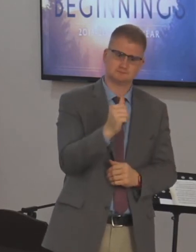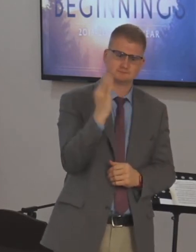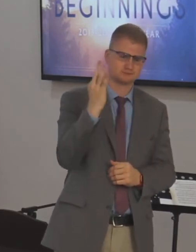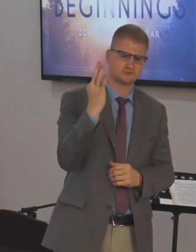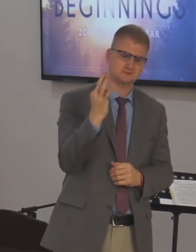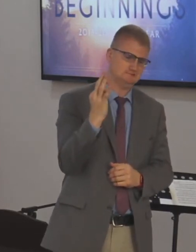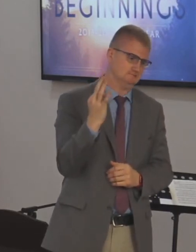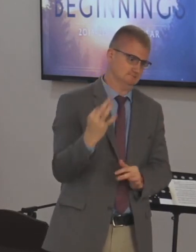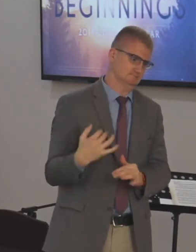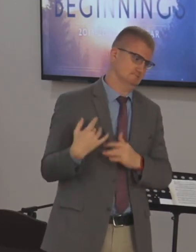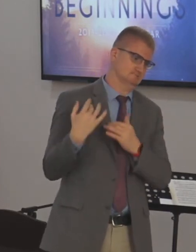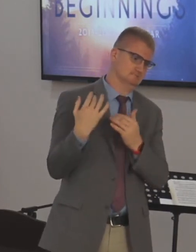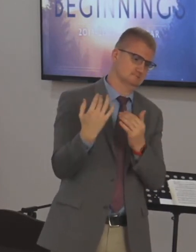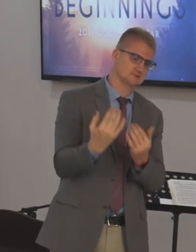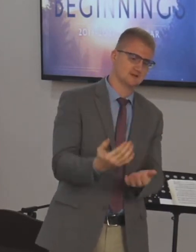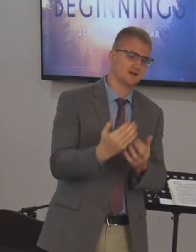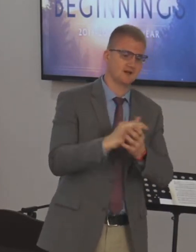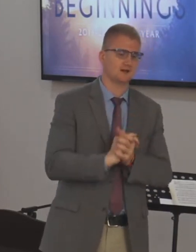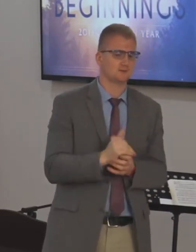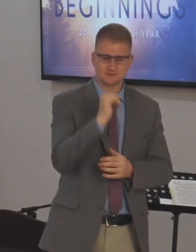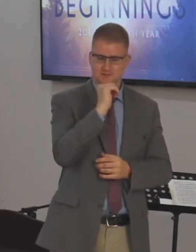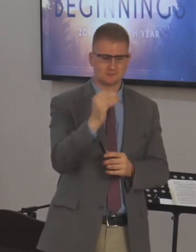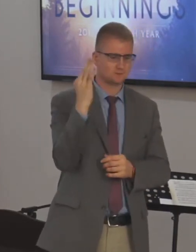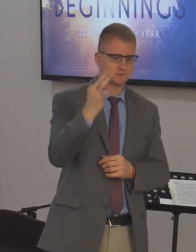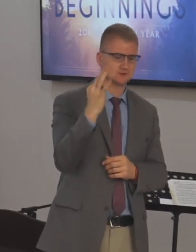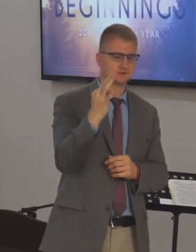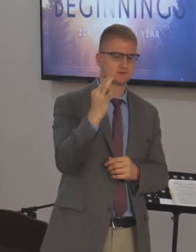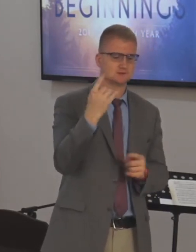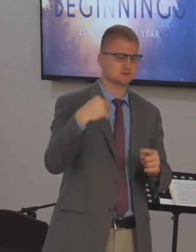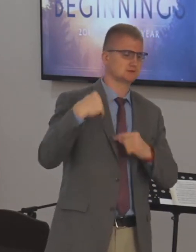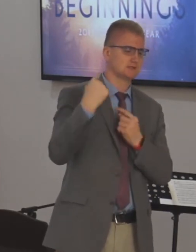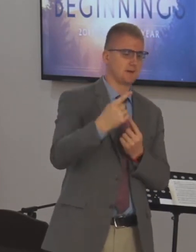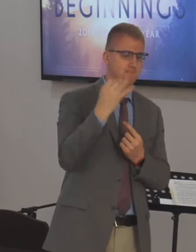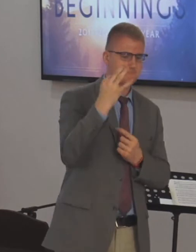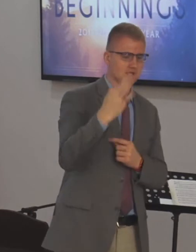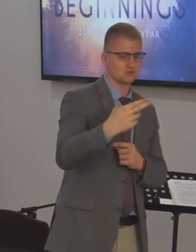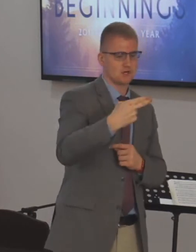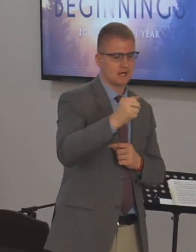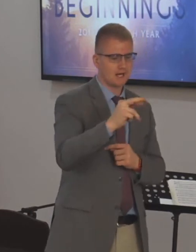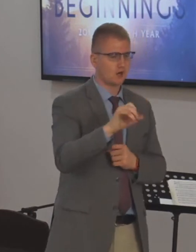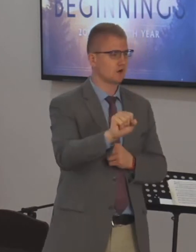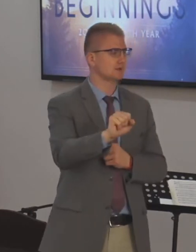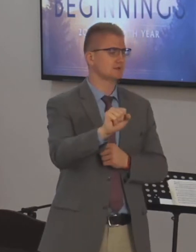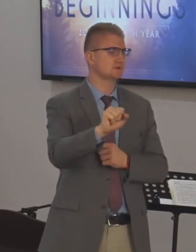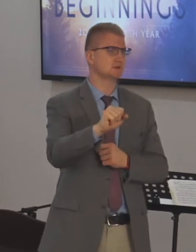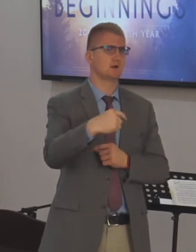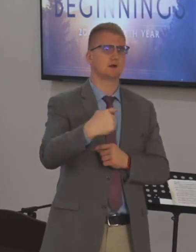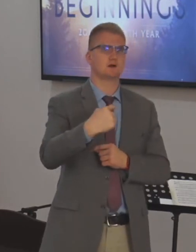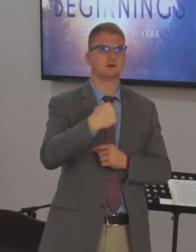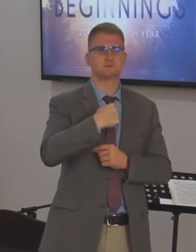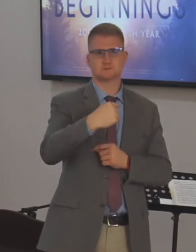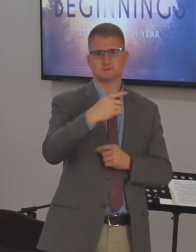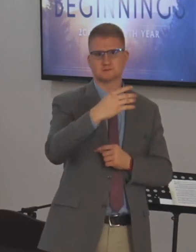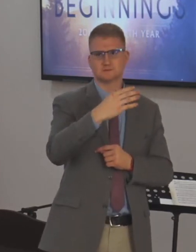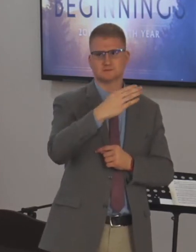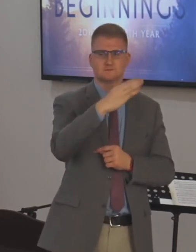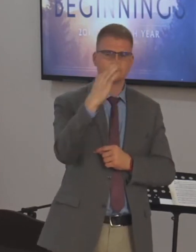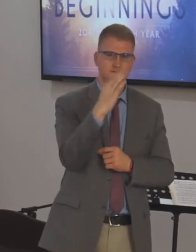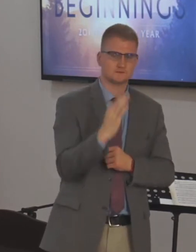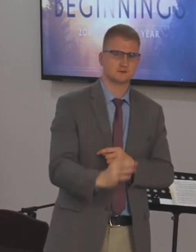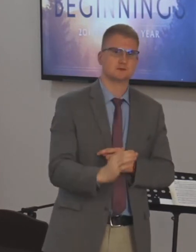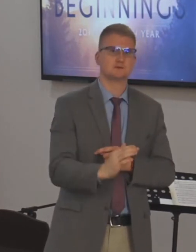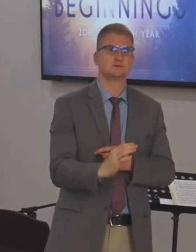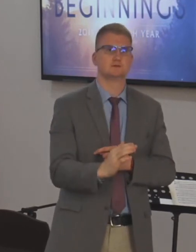preached since Pastor Harris. I didn't do any advocating. I've never done that, you know,